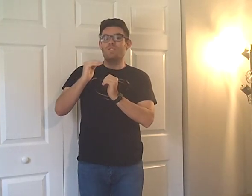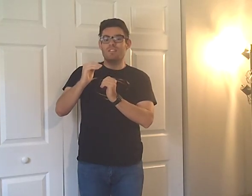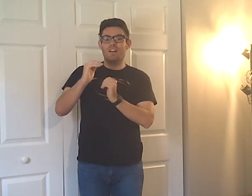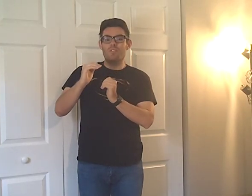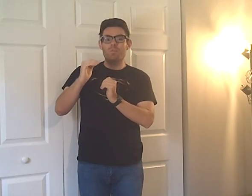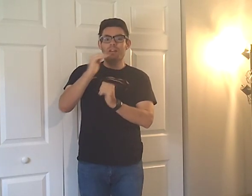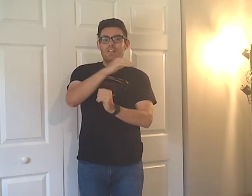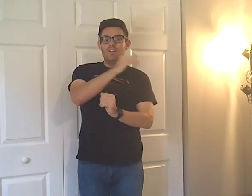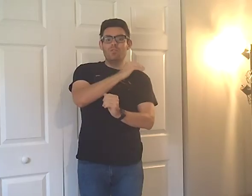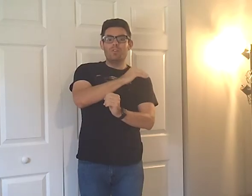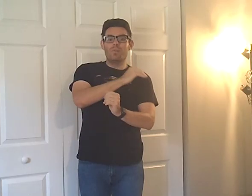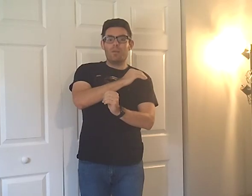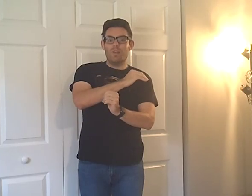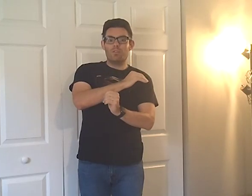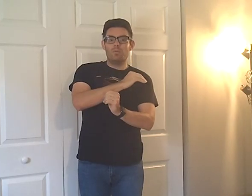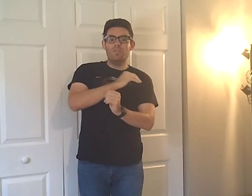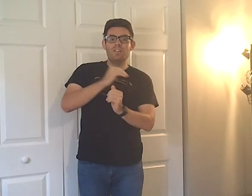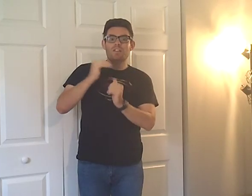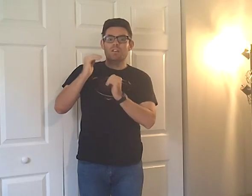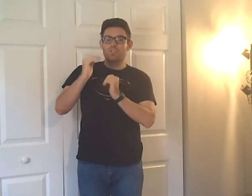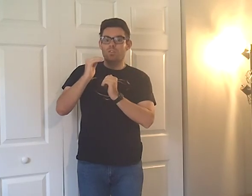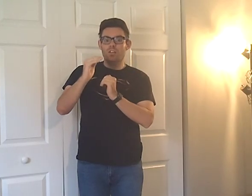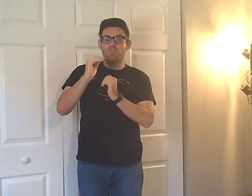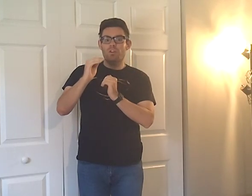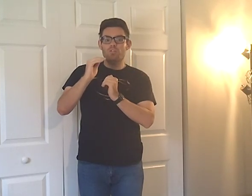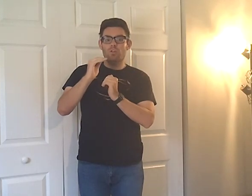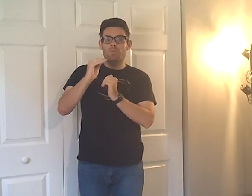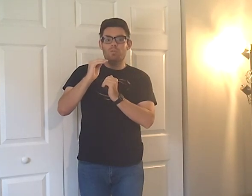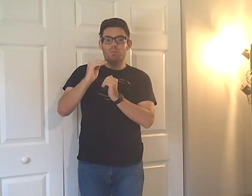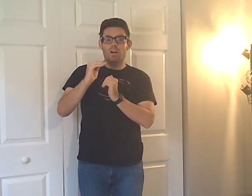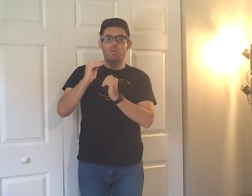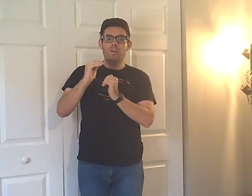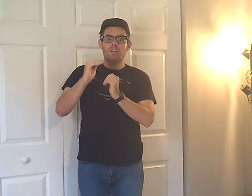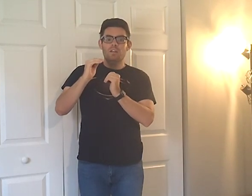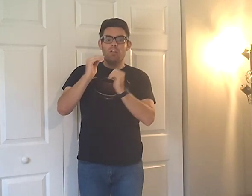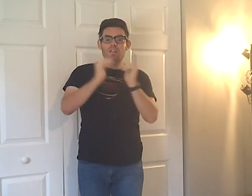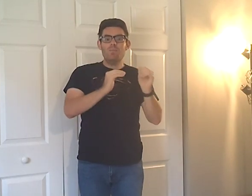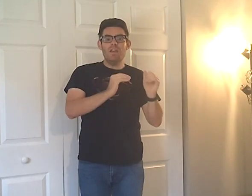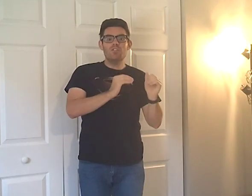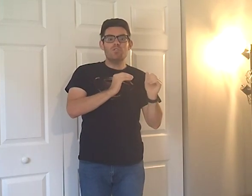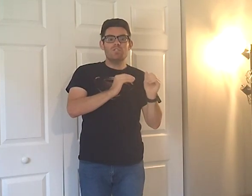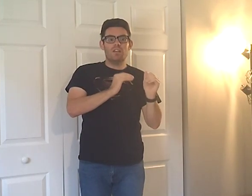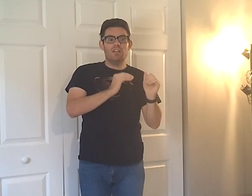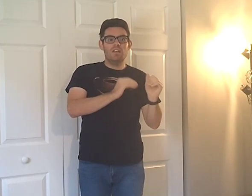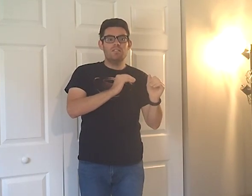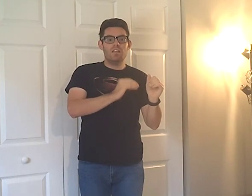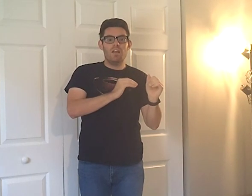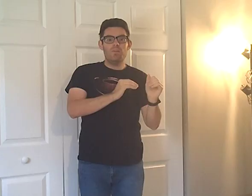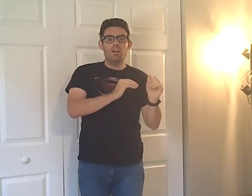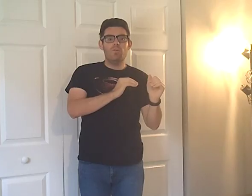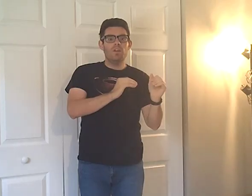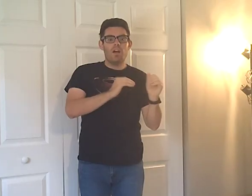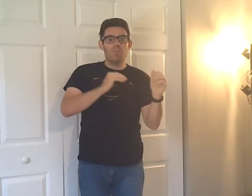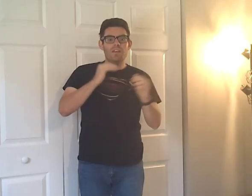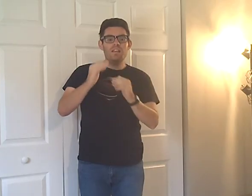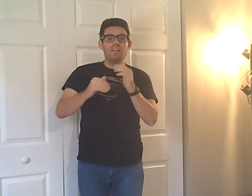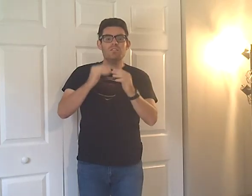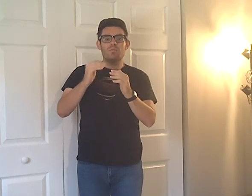different side of him than you do in the Black Panther movies, so he's very enjoyable as well. Now, Lee Majors in his cameo, I mean, he doesn't